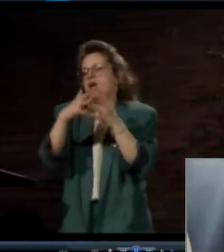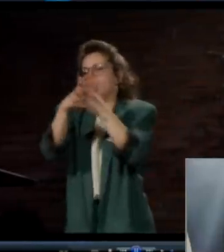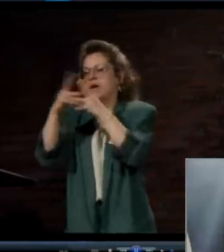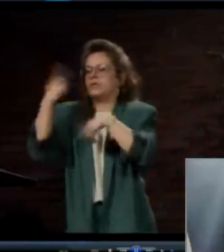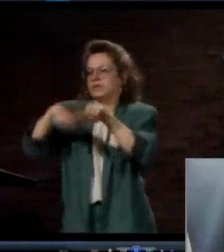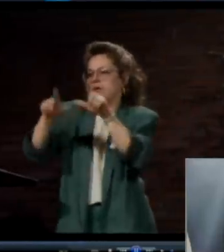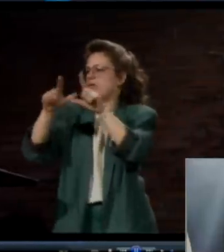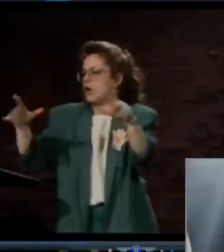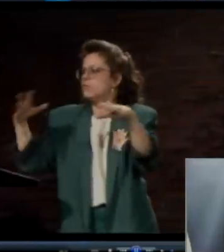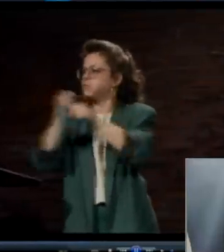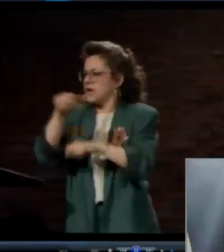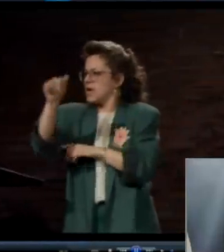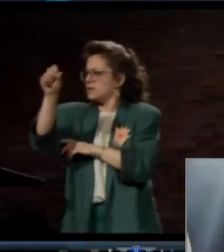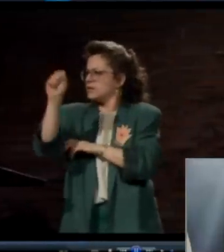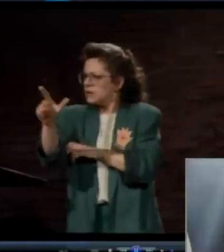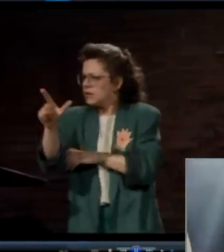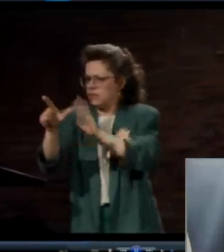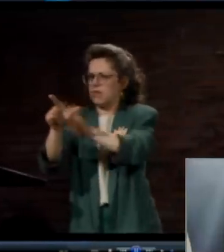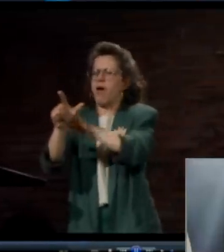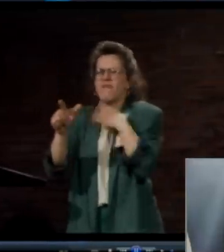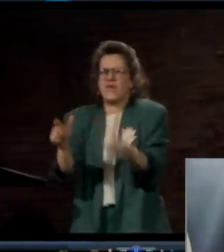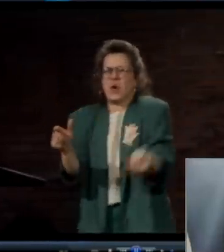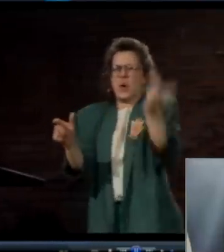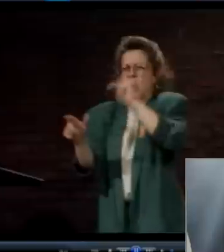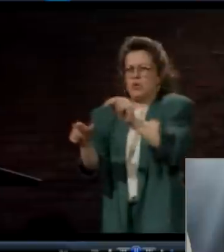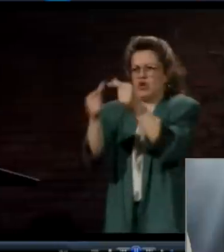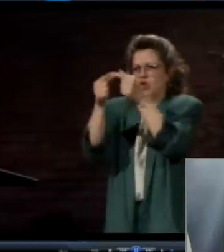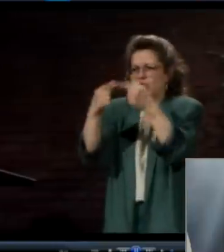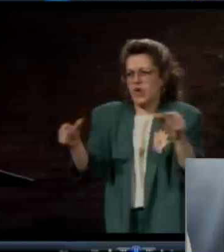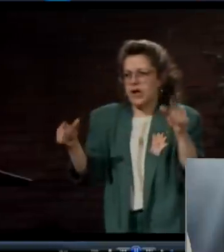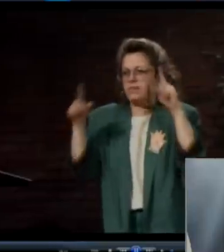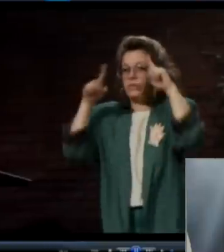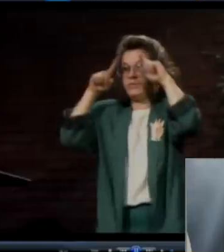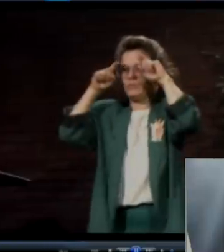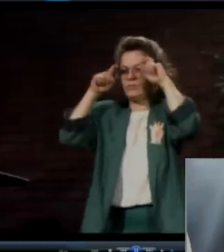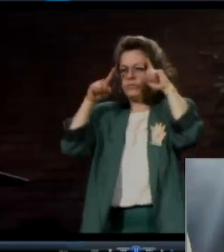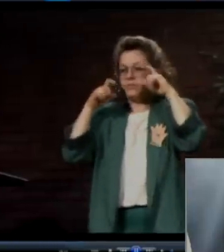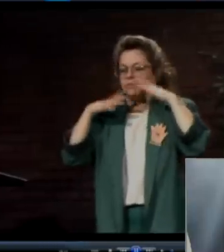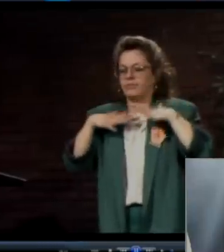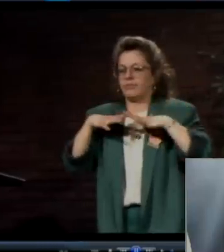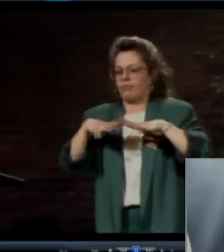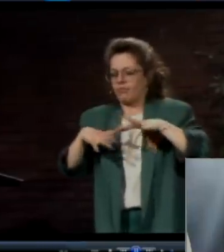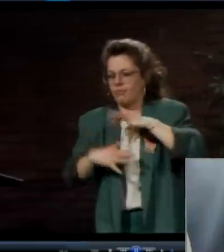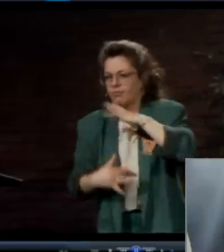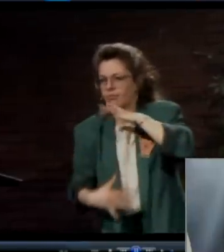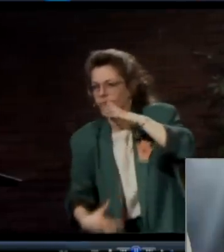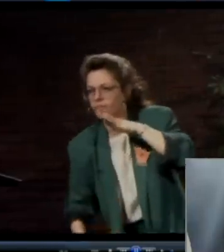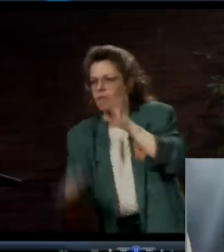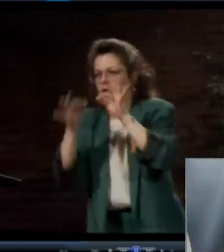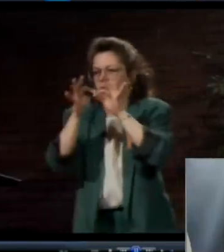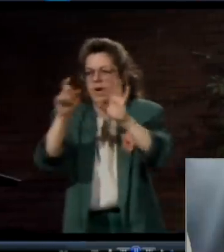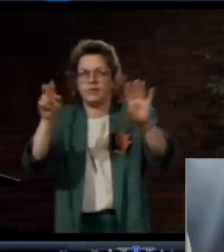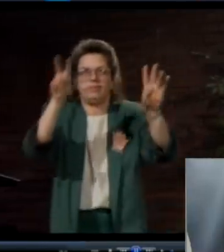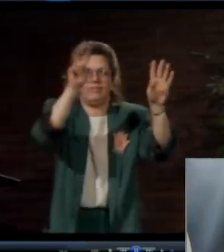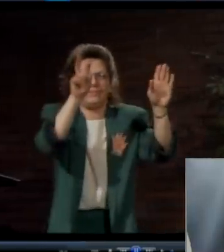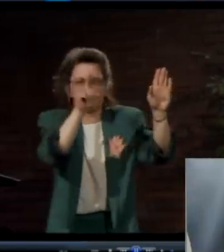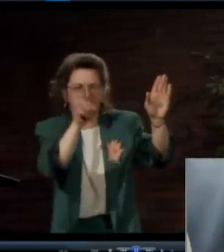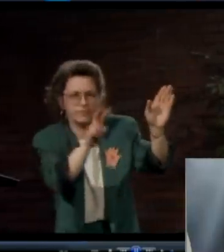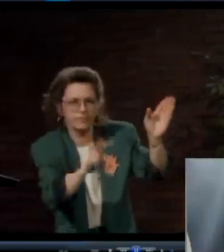we use ASL for almost everything, but because it is its own language after all. It has its own grammar